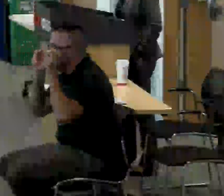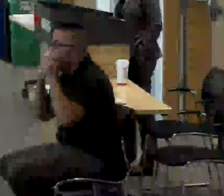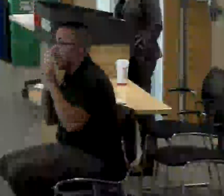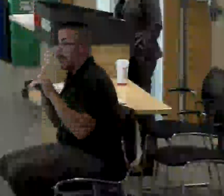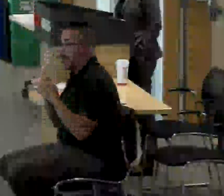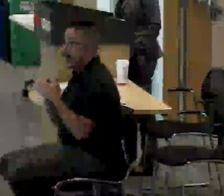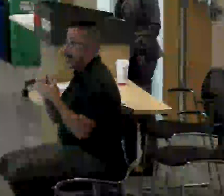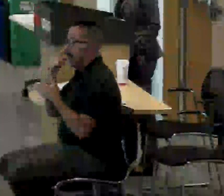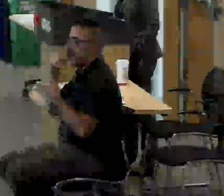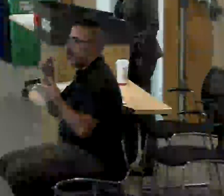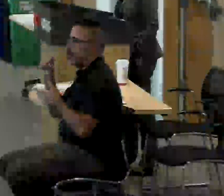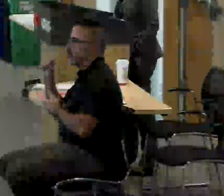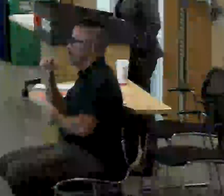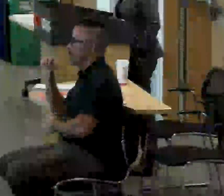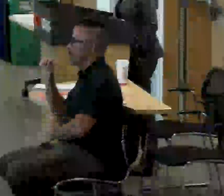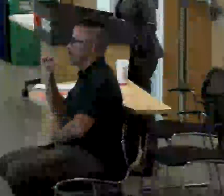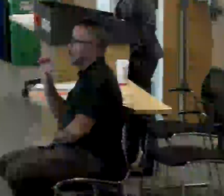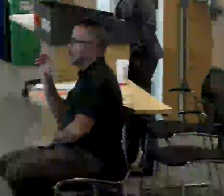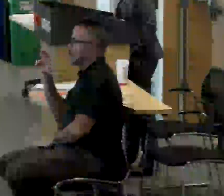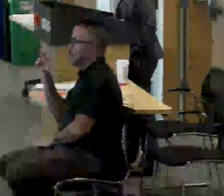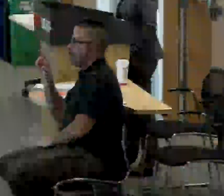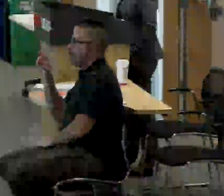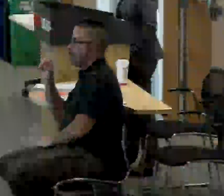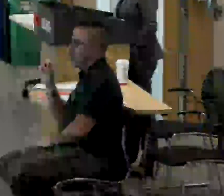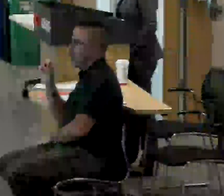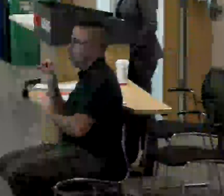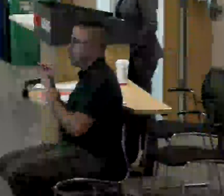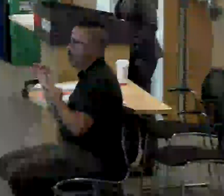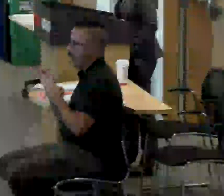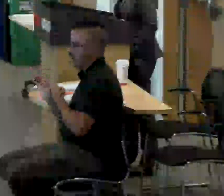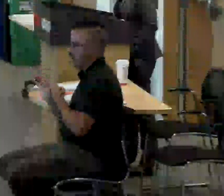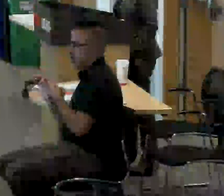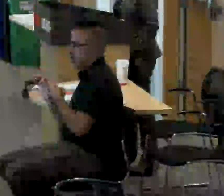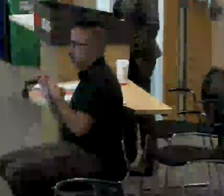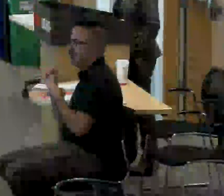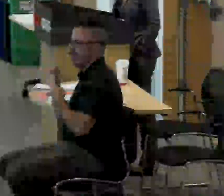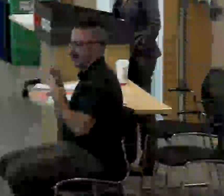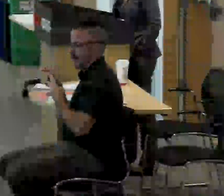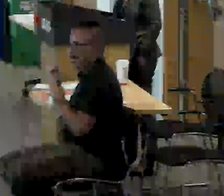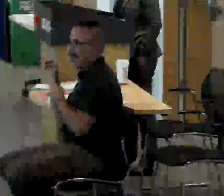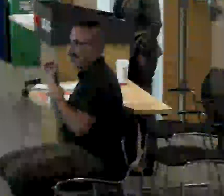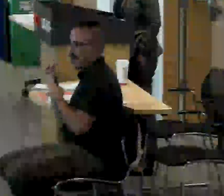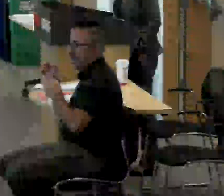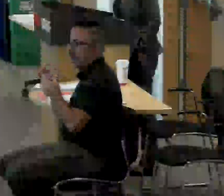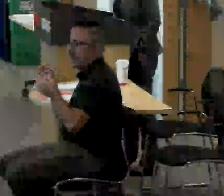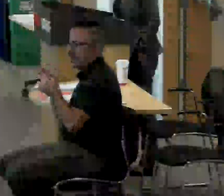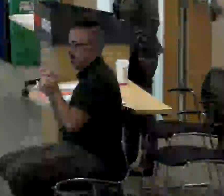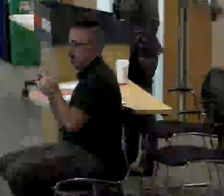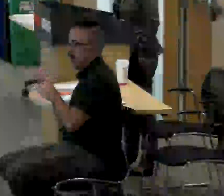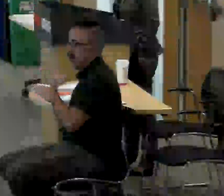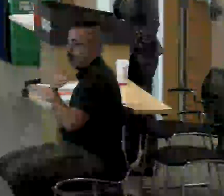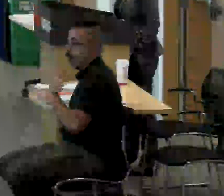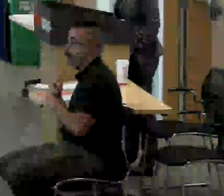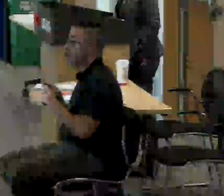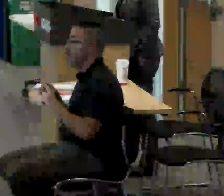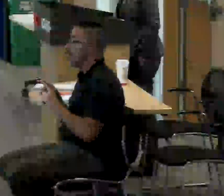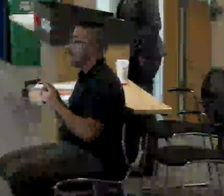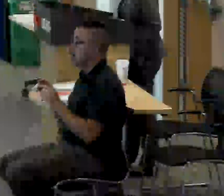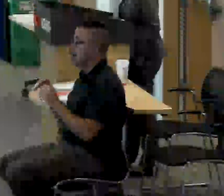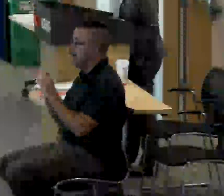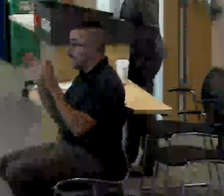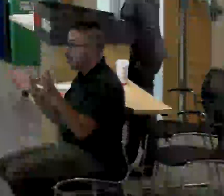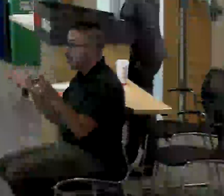mentioned before. Our very clearly message that we got was, for decades